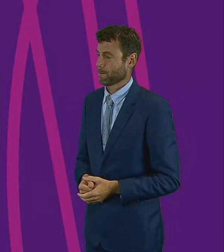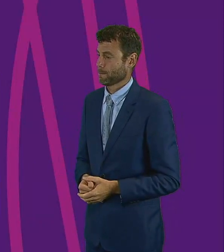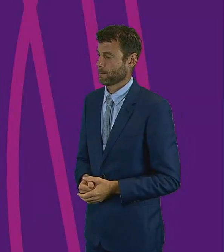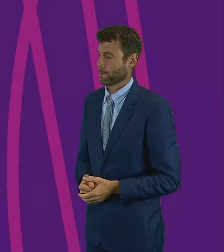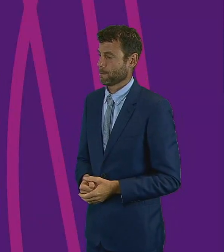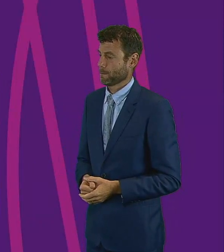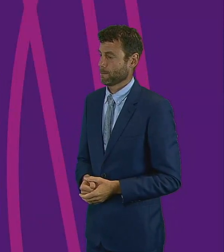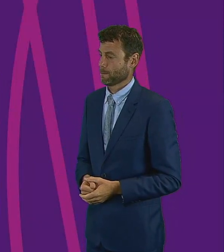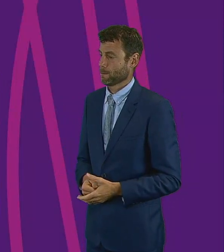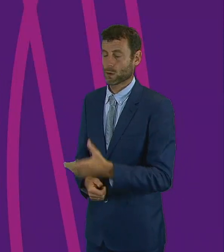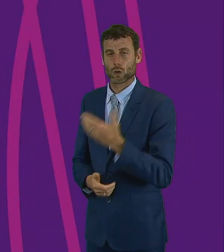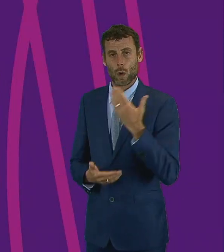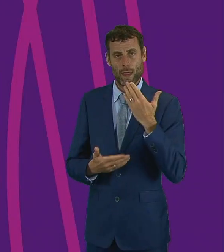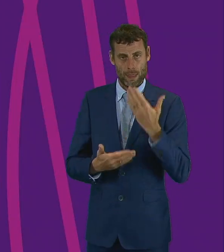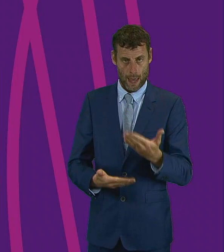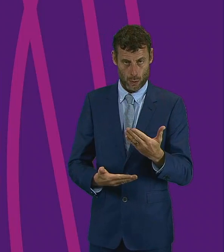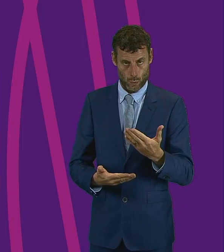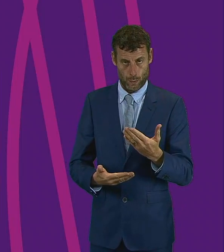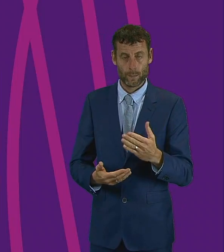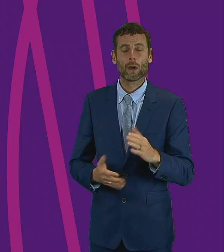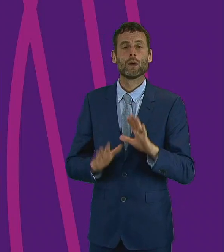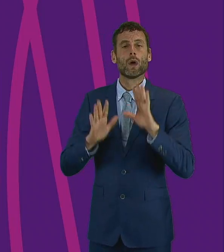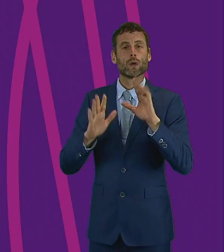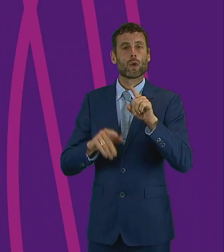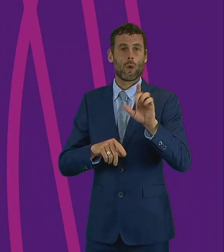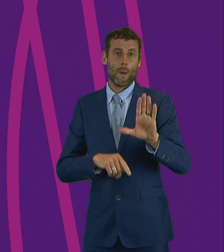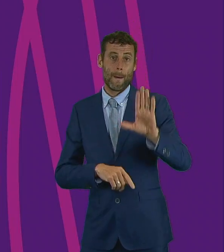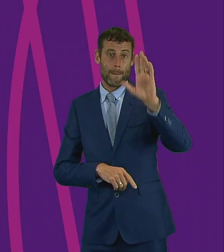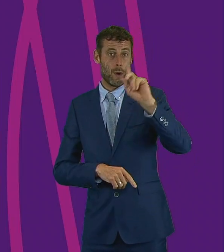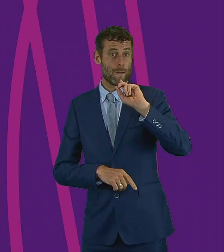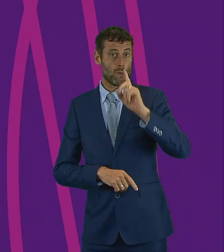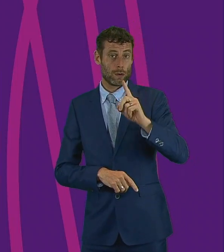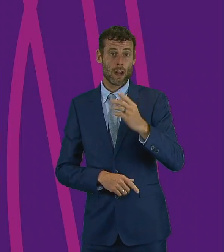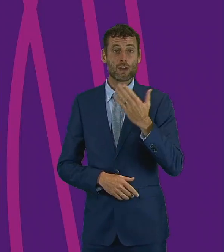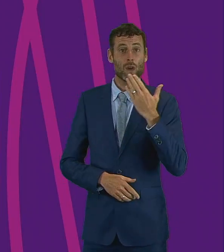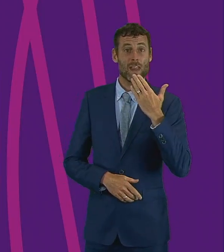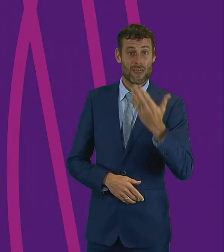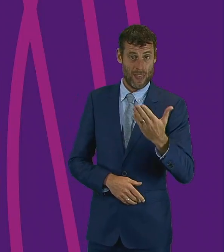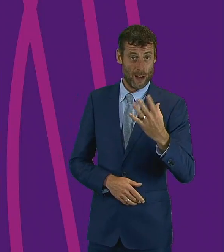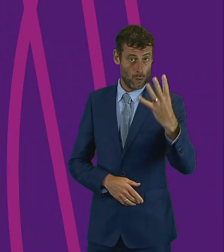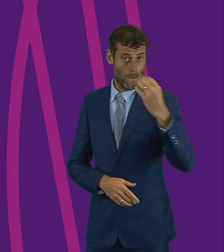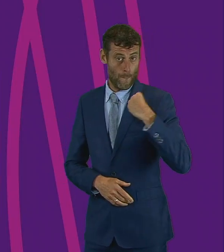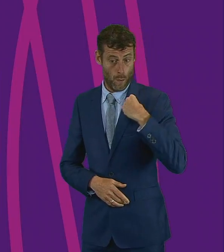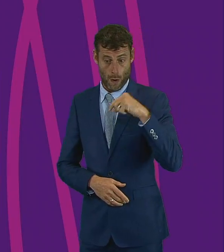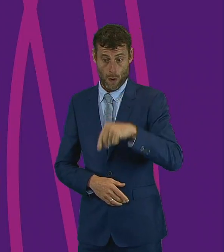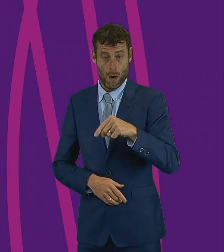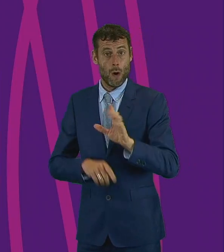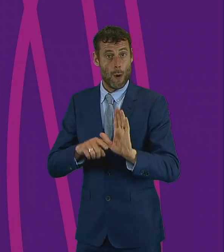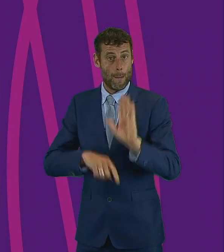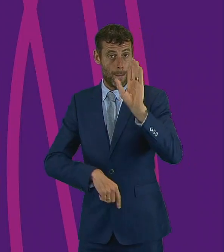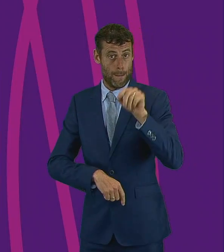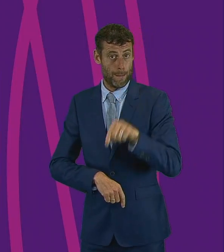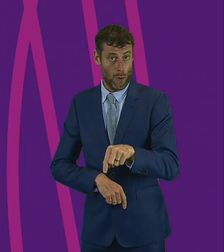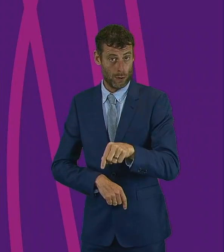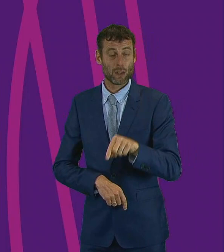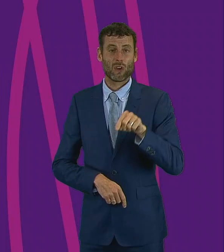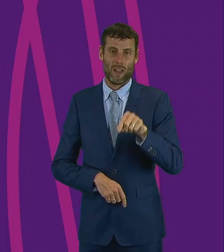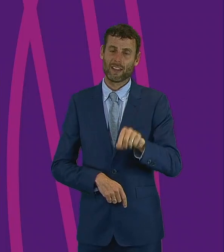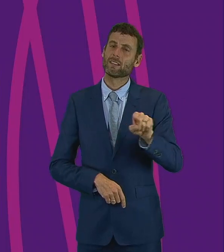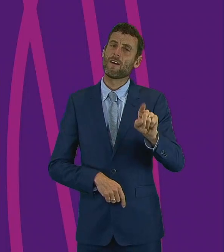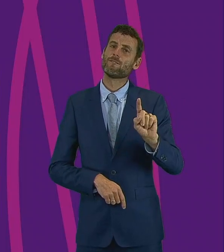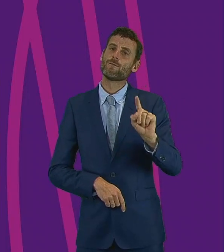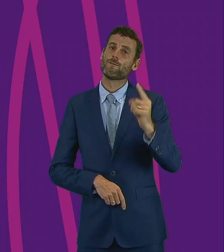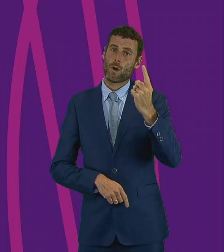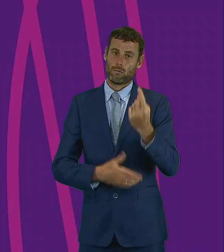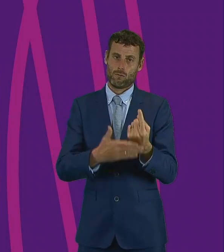Thank you. Just to return to the point of order, can I first of all thank Mr Rumbles for giving me advance notice of the point of order, and this is the first available opportunity